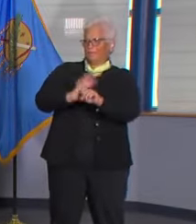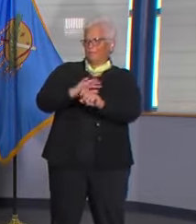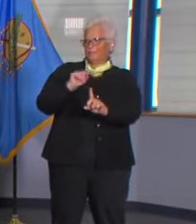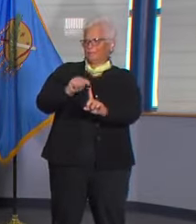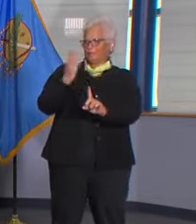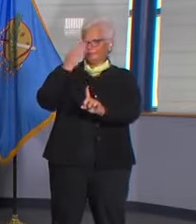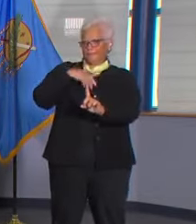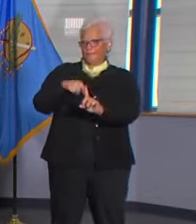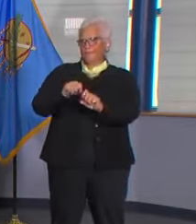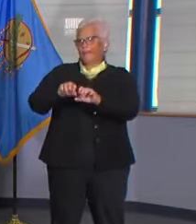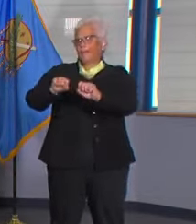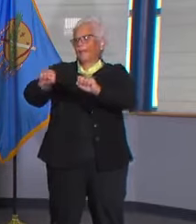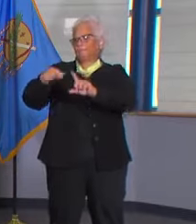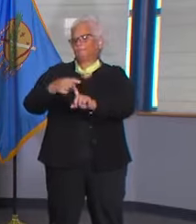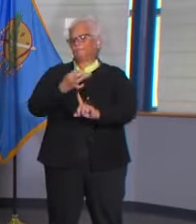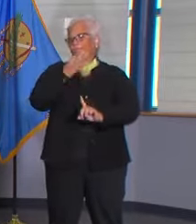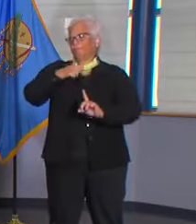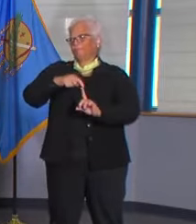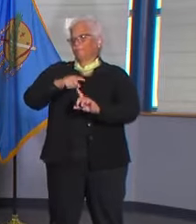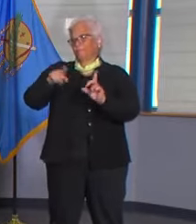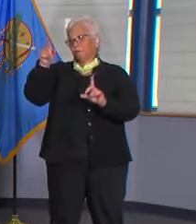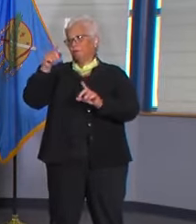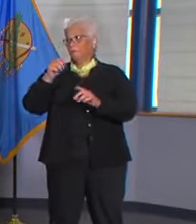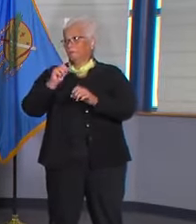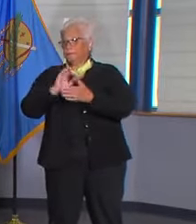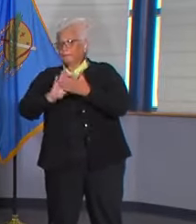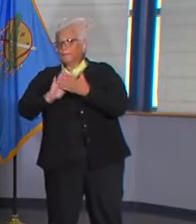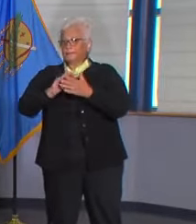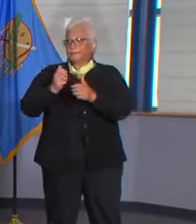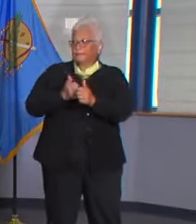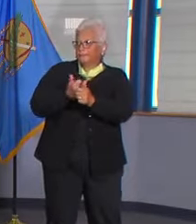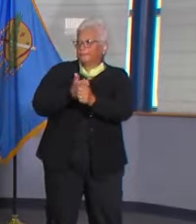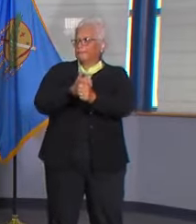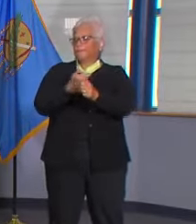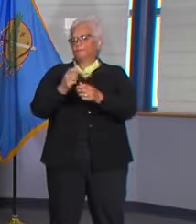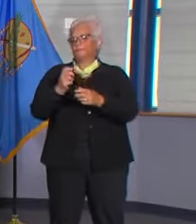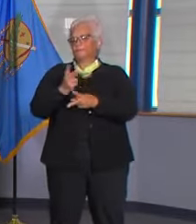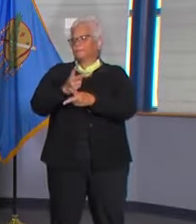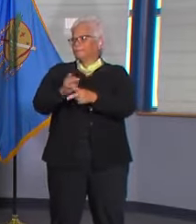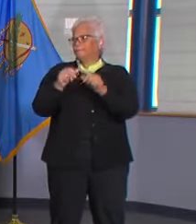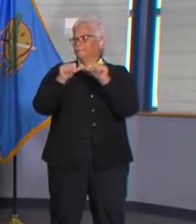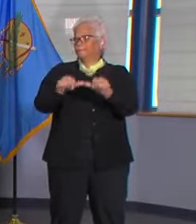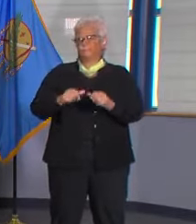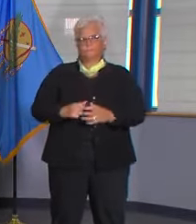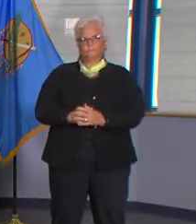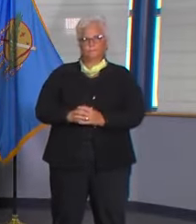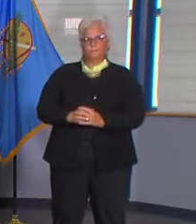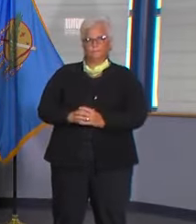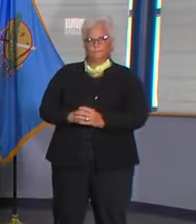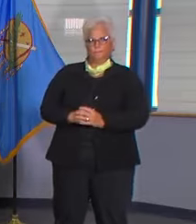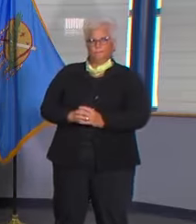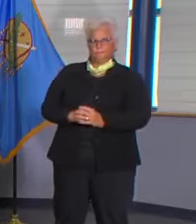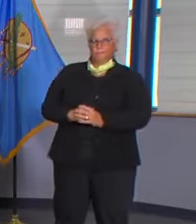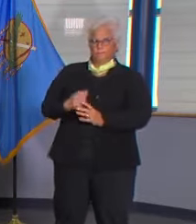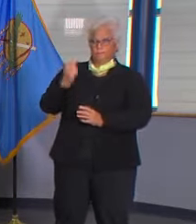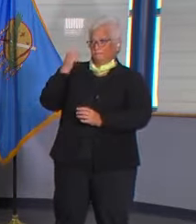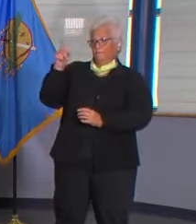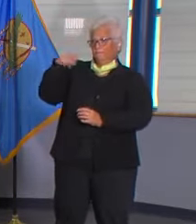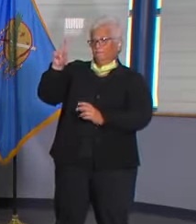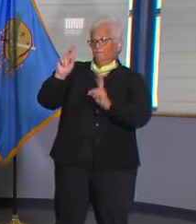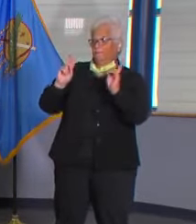be seeing much worse evidence of spread in these facilities. So they are doing a really nice job. But like I say, this is a highly efficient transmitting